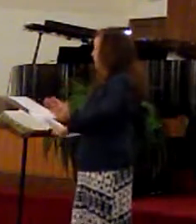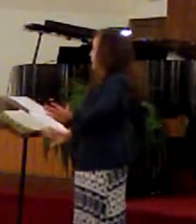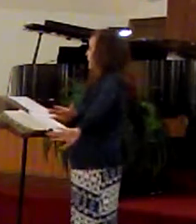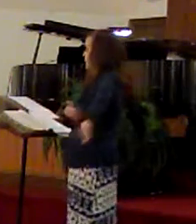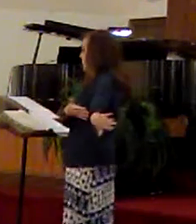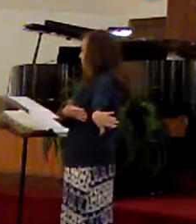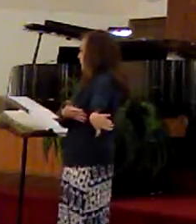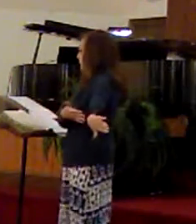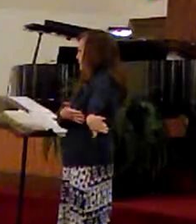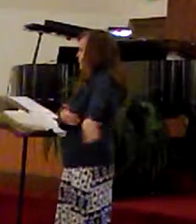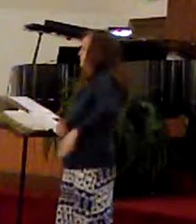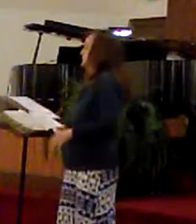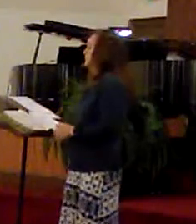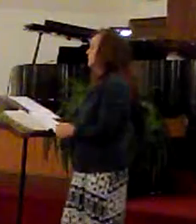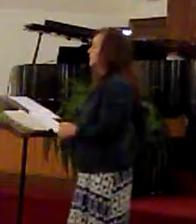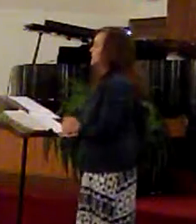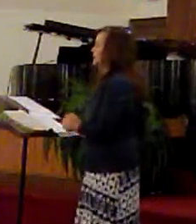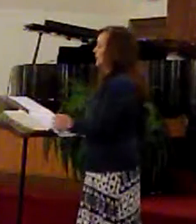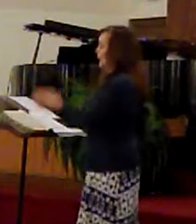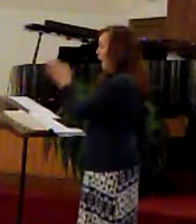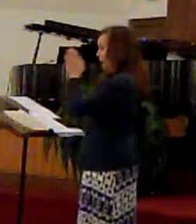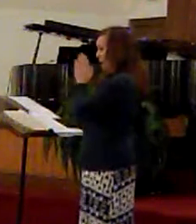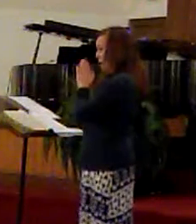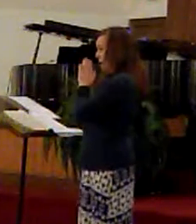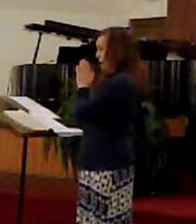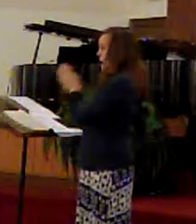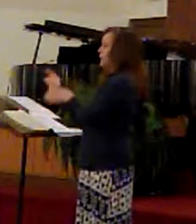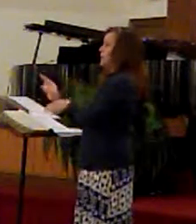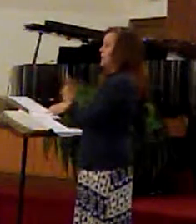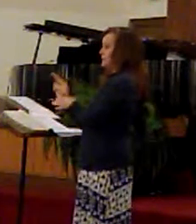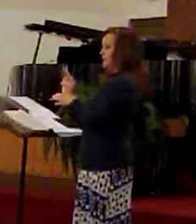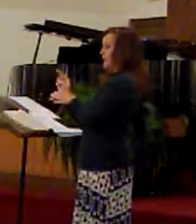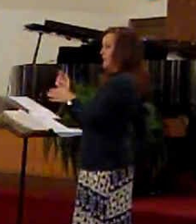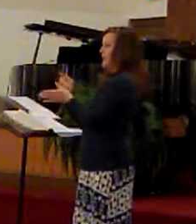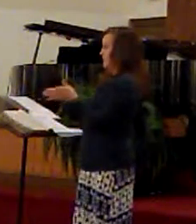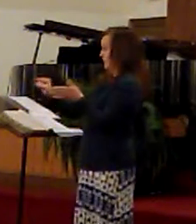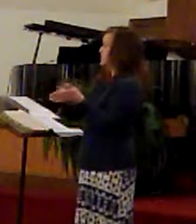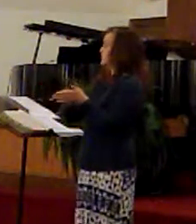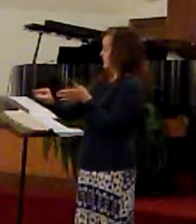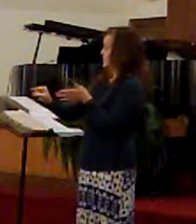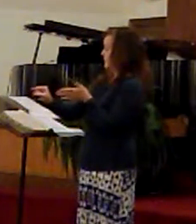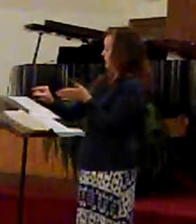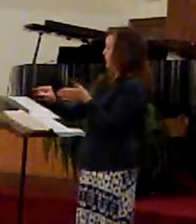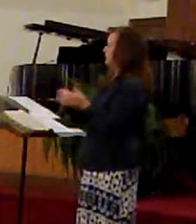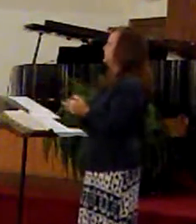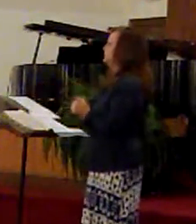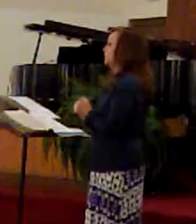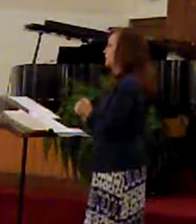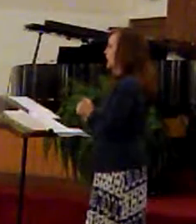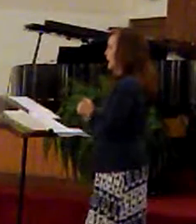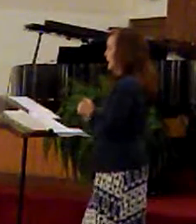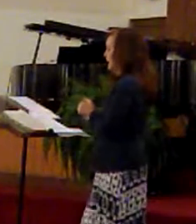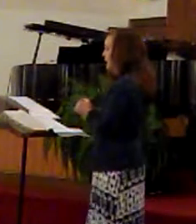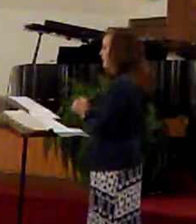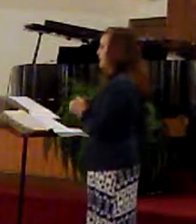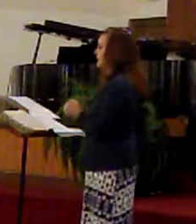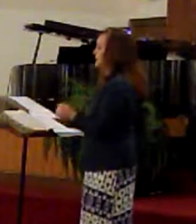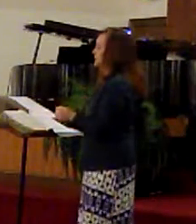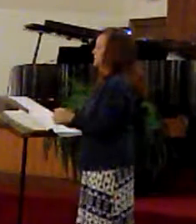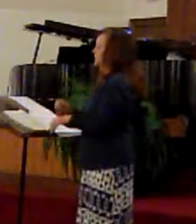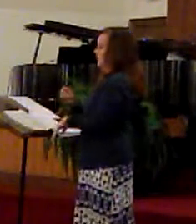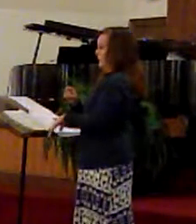things. Pray using the scriptures. And then we talk about, as we're reading, to take